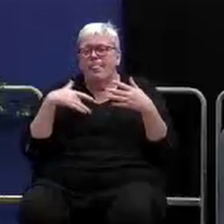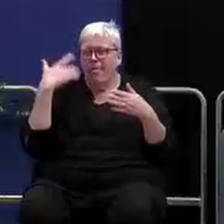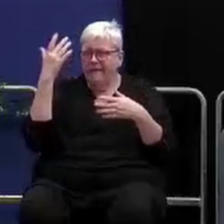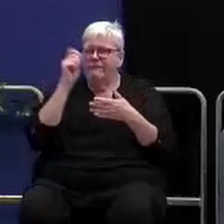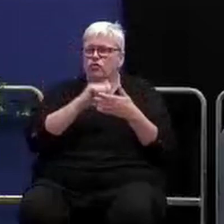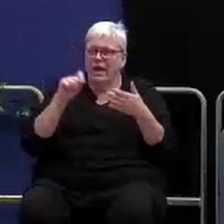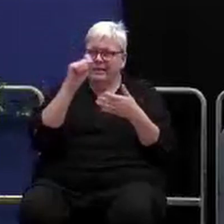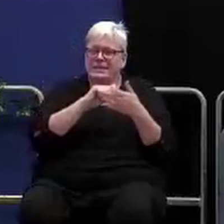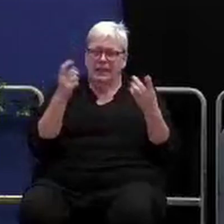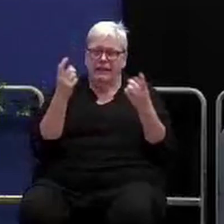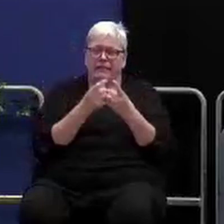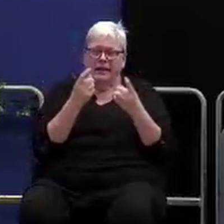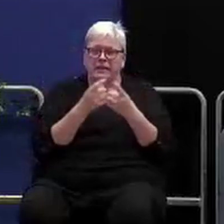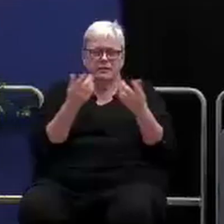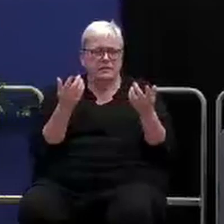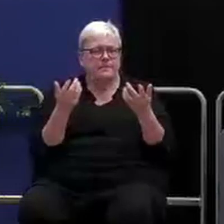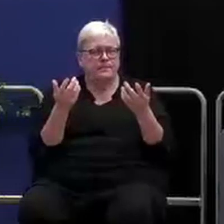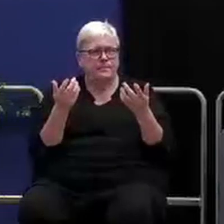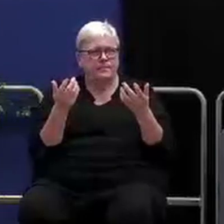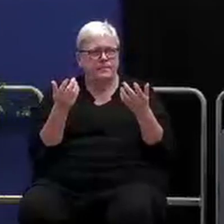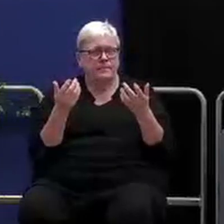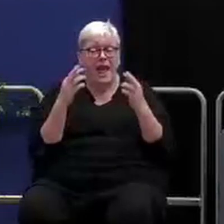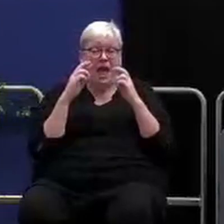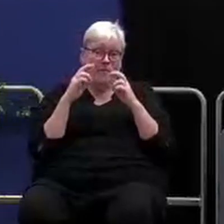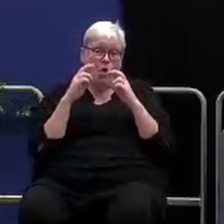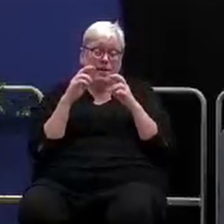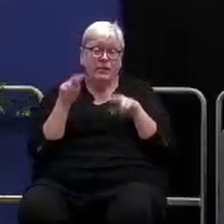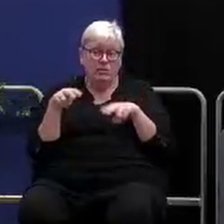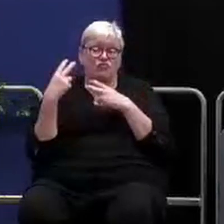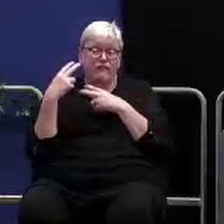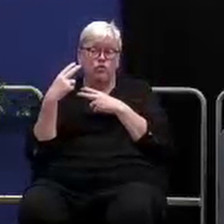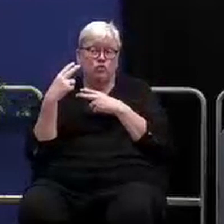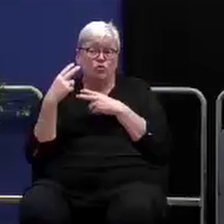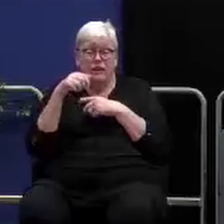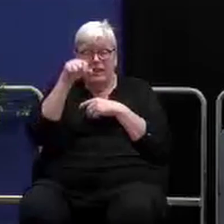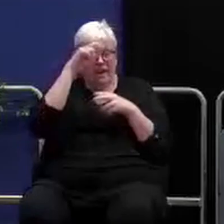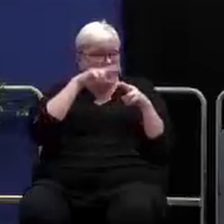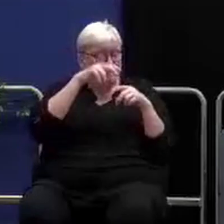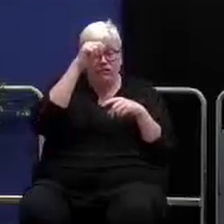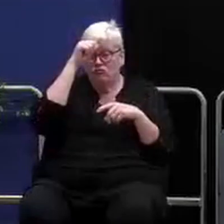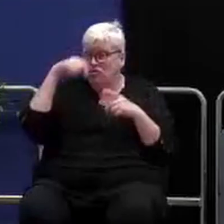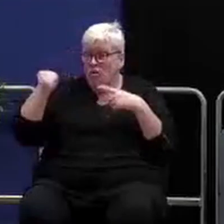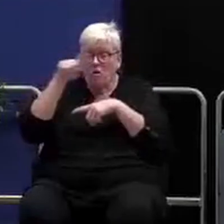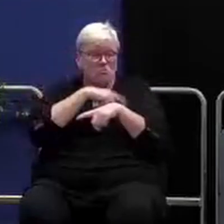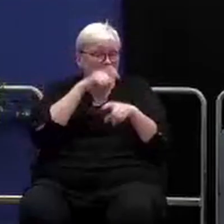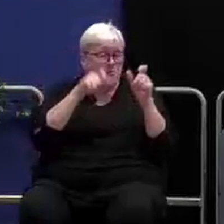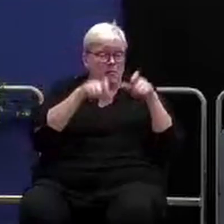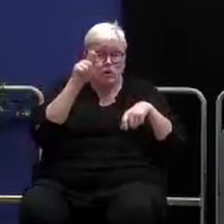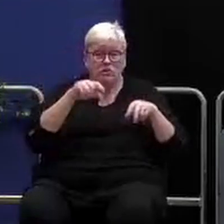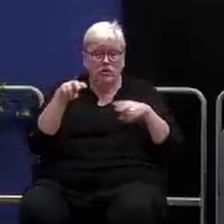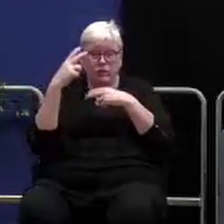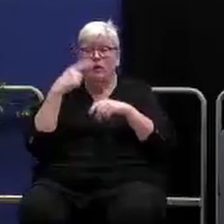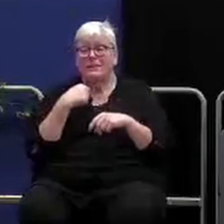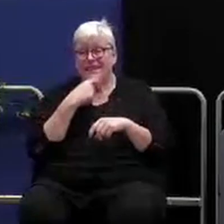things. And the form, I'm hoping this gets reviewed. If you know people who, review books for the broadsheets, please tell them to review my